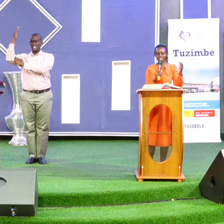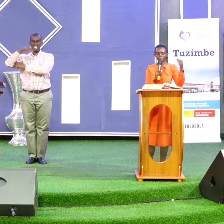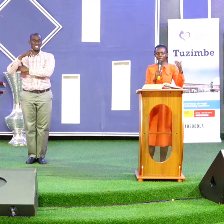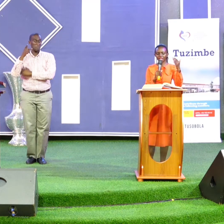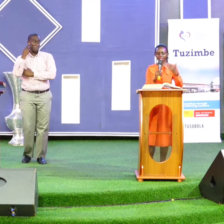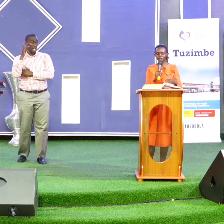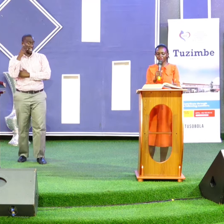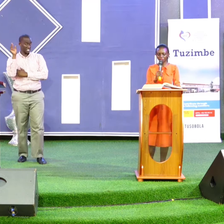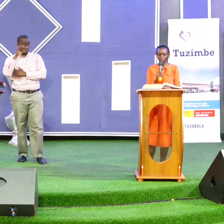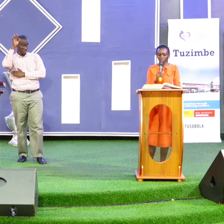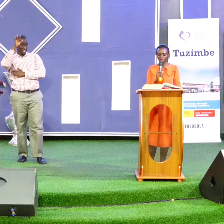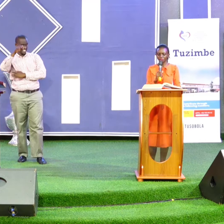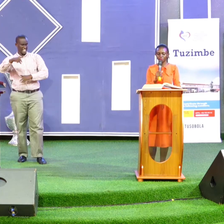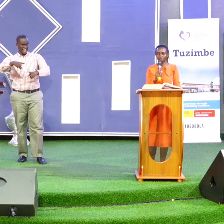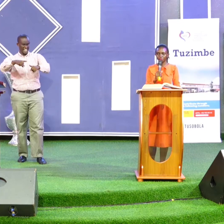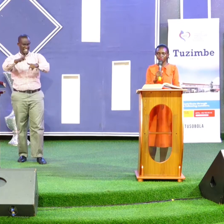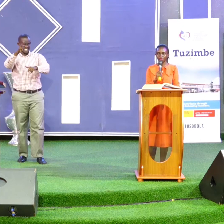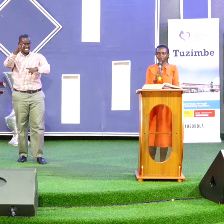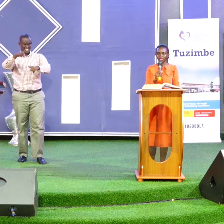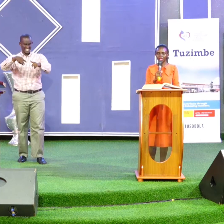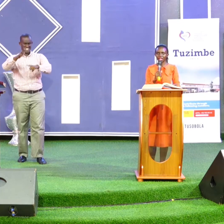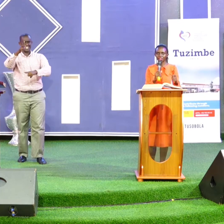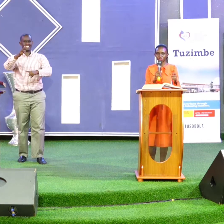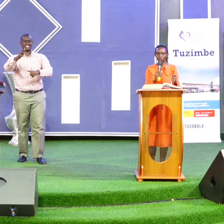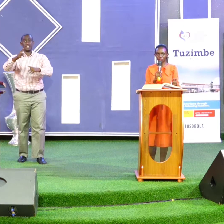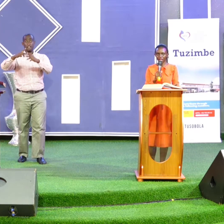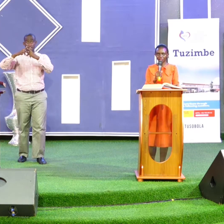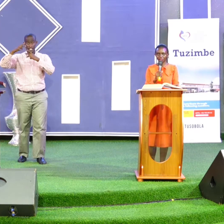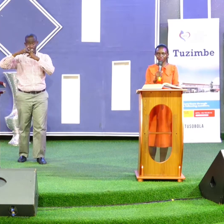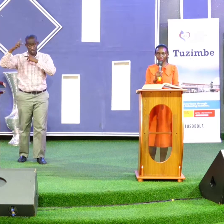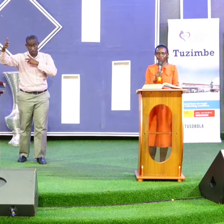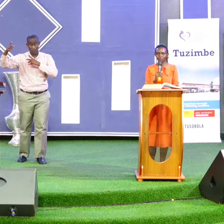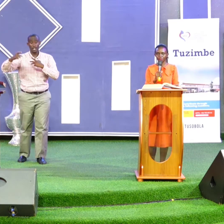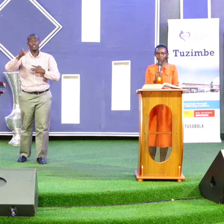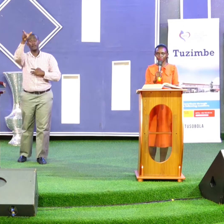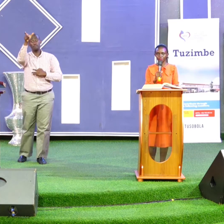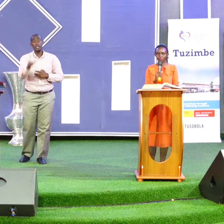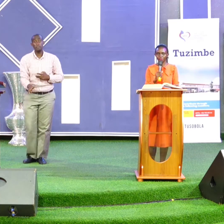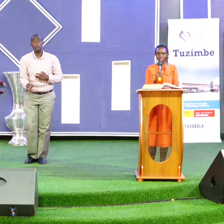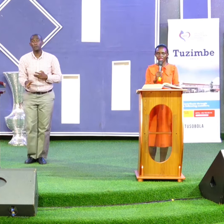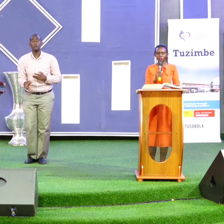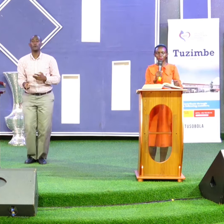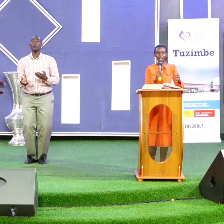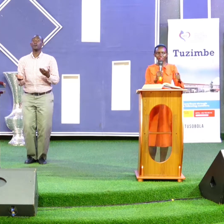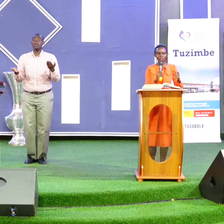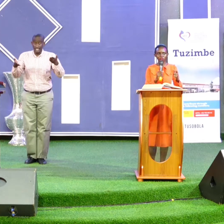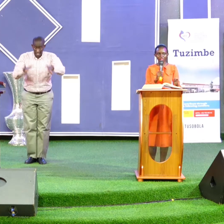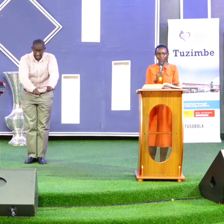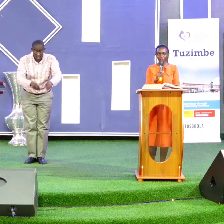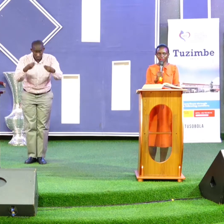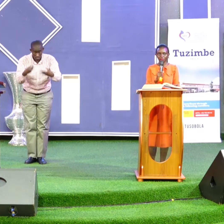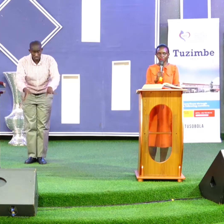when this spirit cuts off our vision, it has strangled us. And it will make us